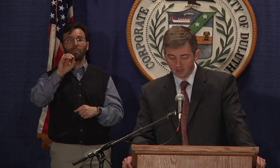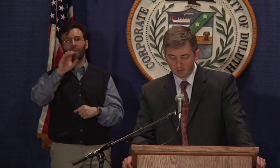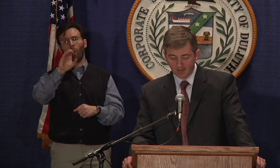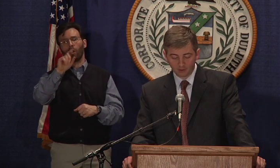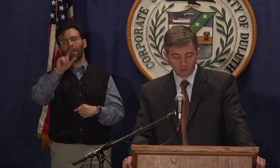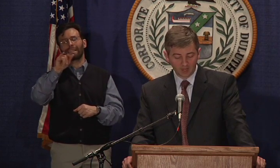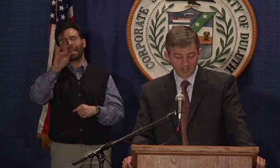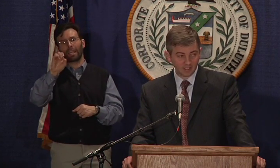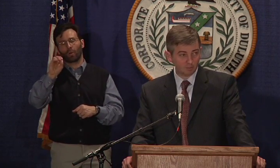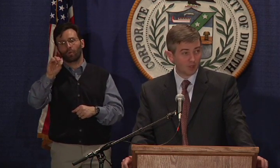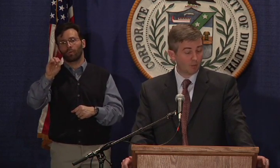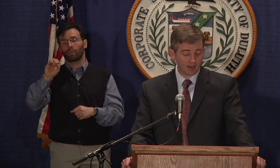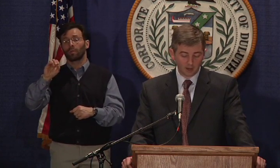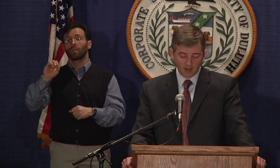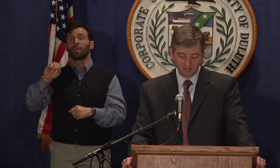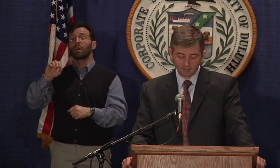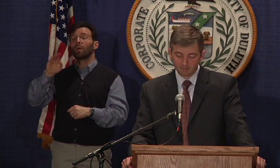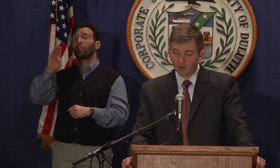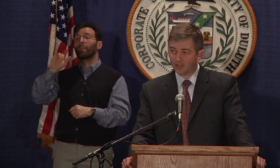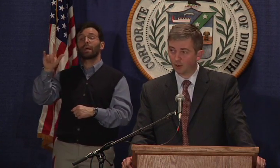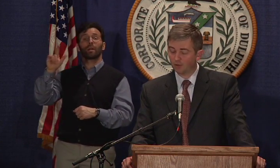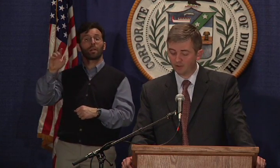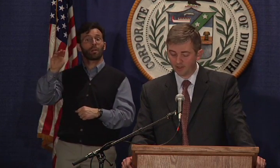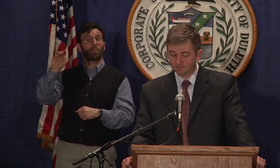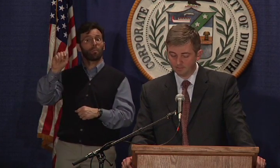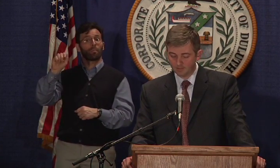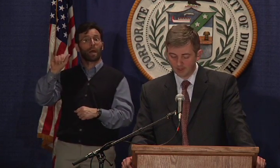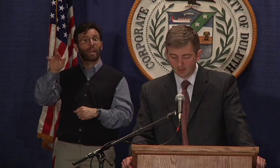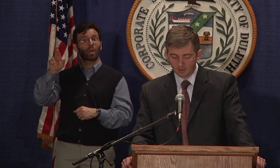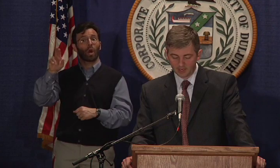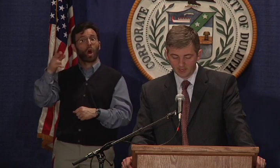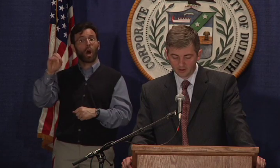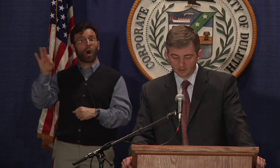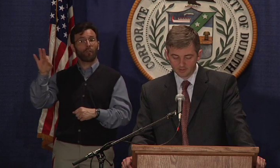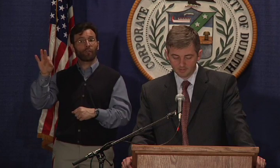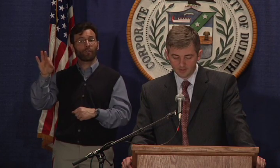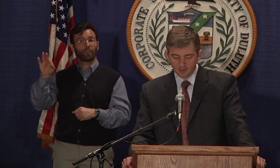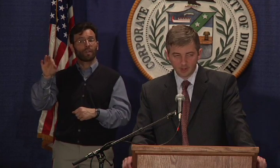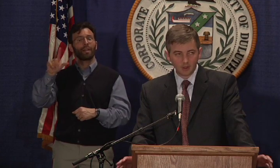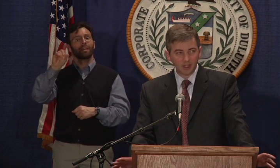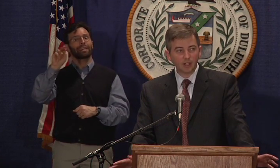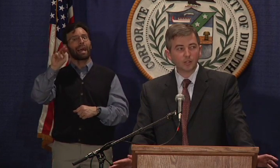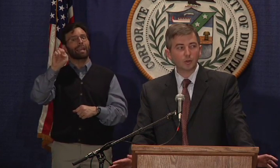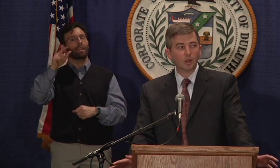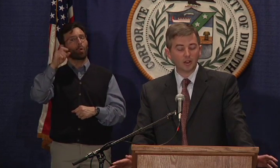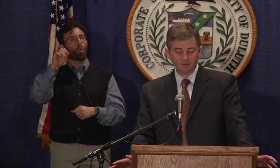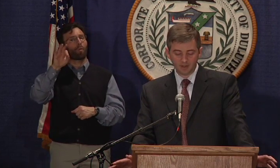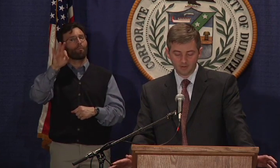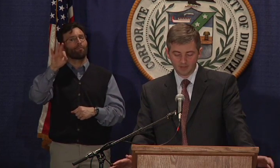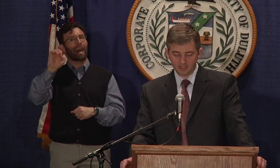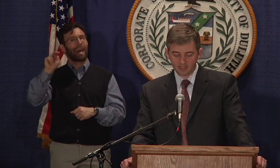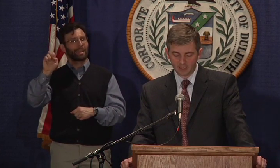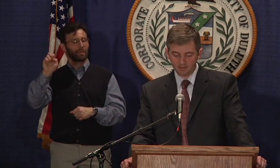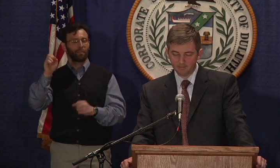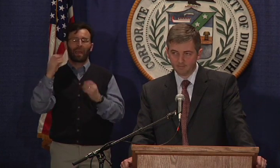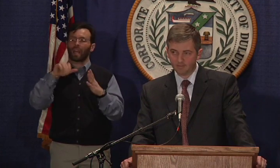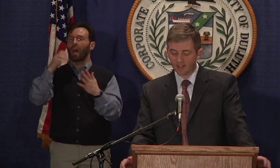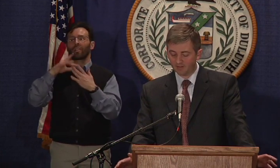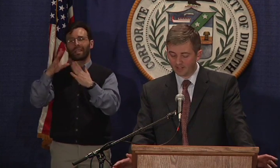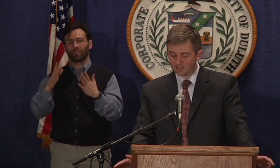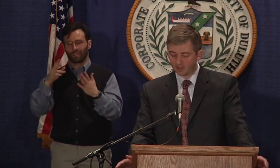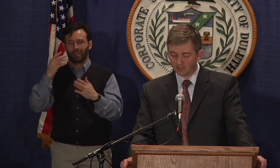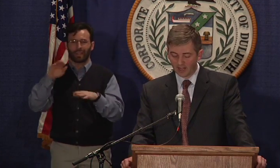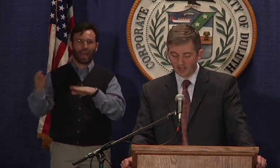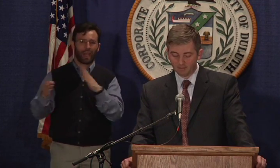Haney, Patrick Plies, Bill Meyerhoff, Monty Goldflein, and many others. Leaders who loved this city.